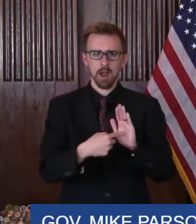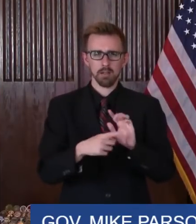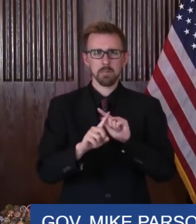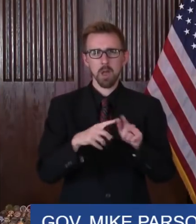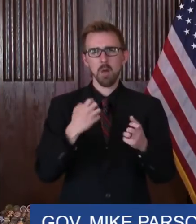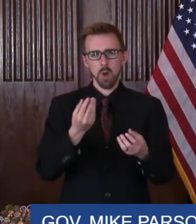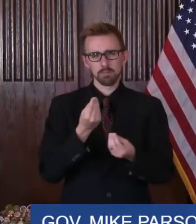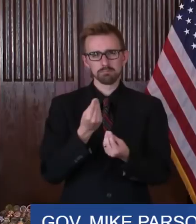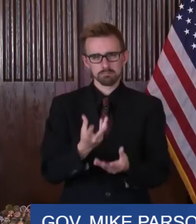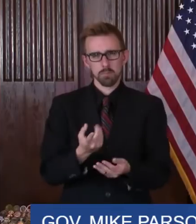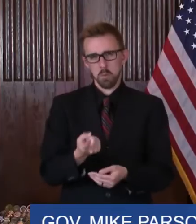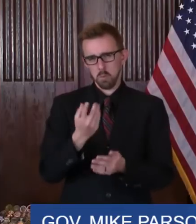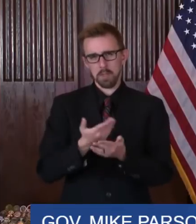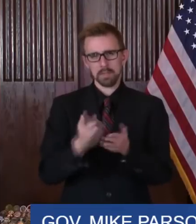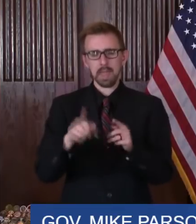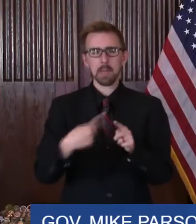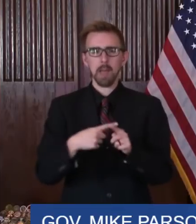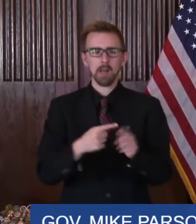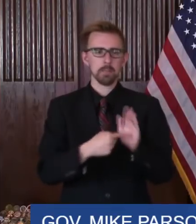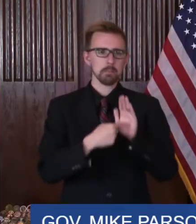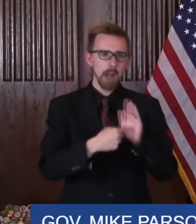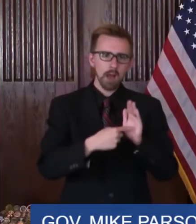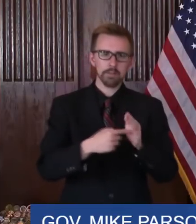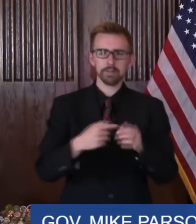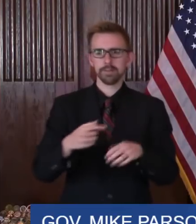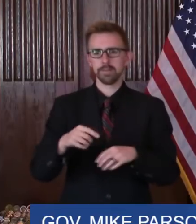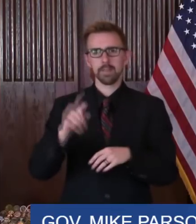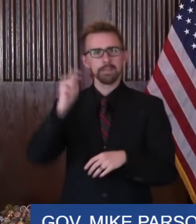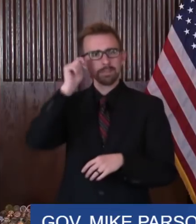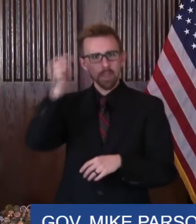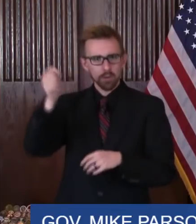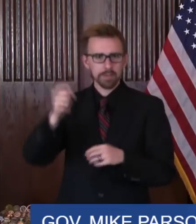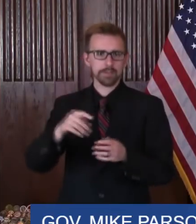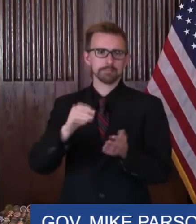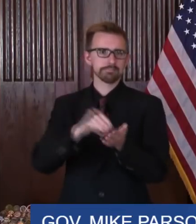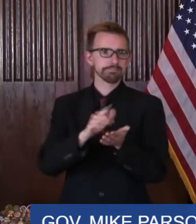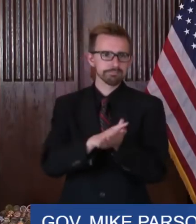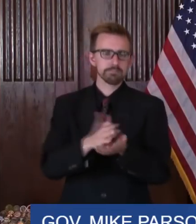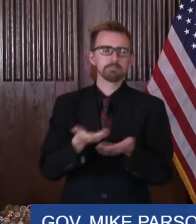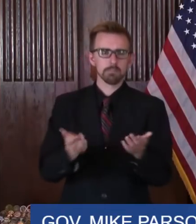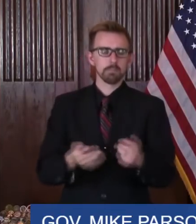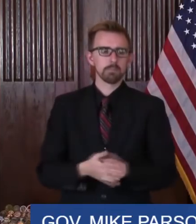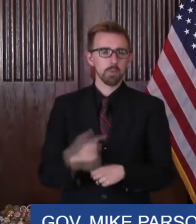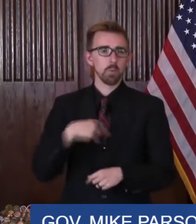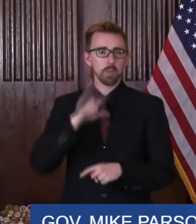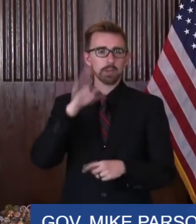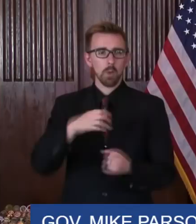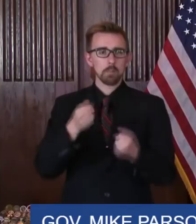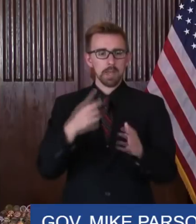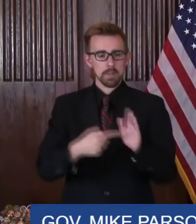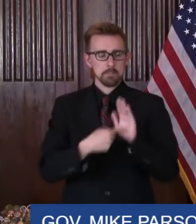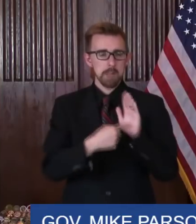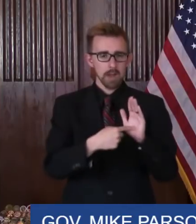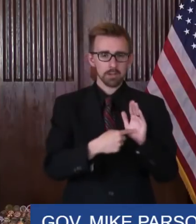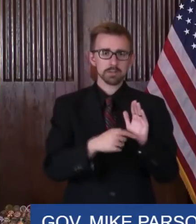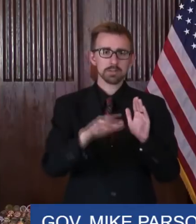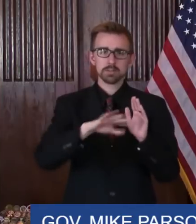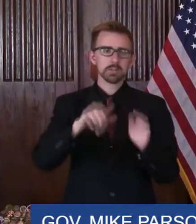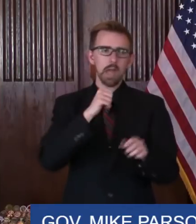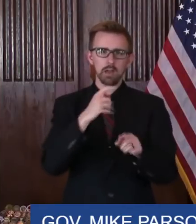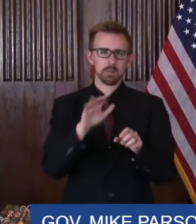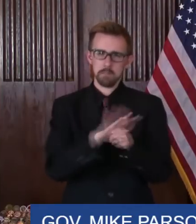just say this. Let me just say this about all these models that are out there and all these theories that are out there. We know now that a lot of the models out there are not